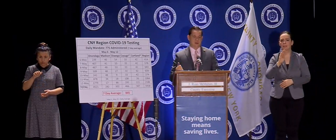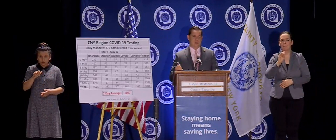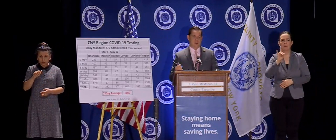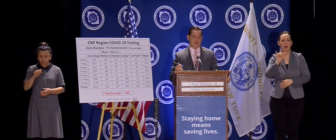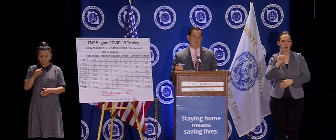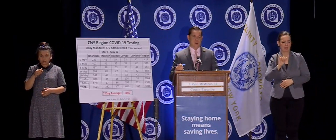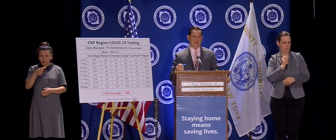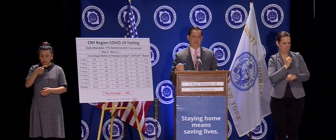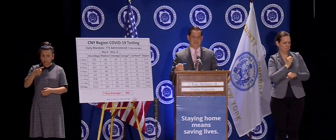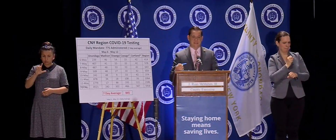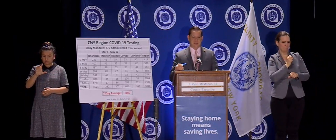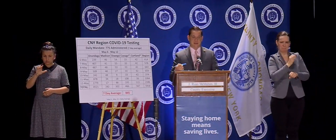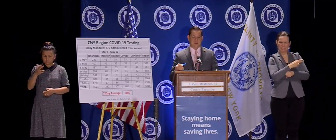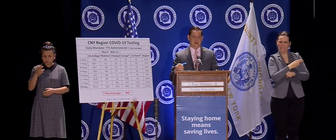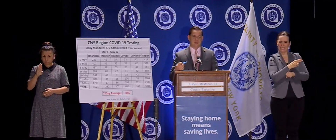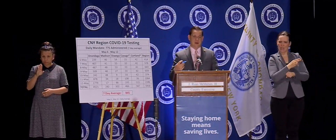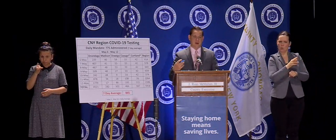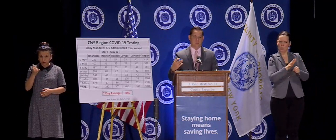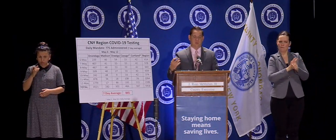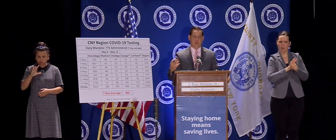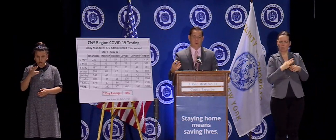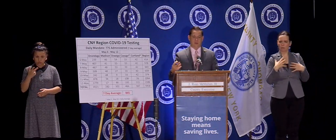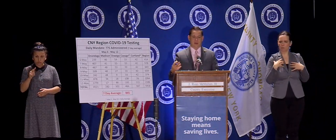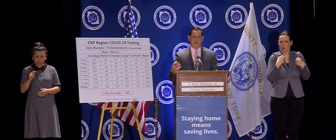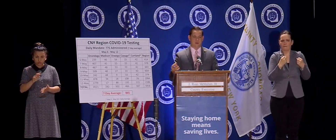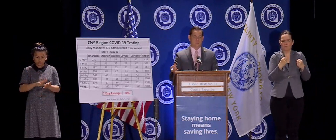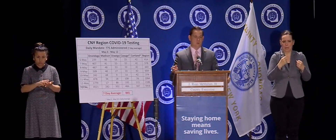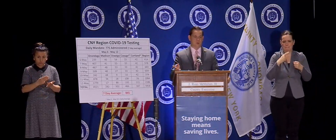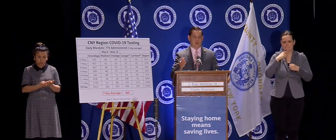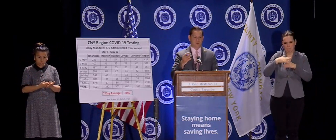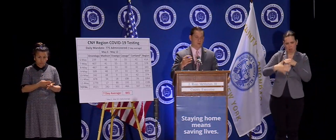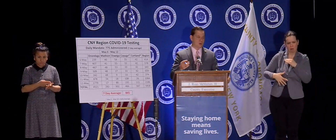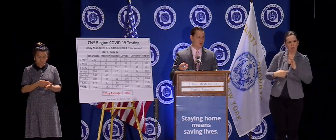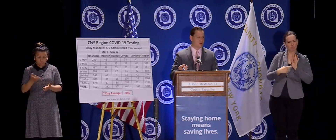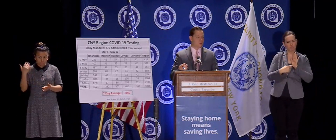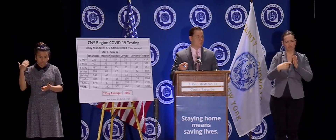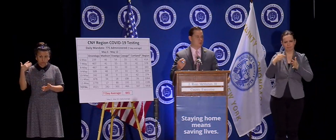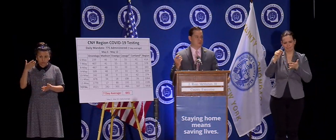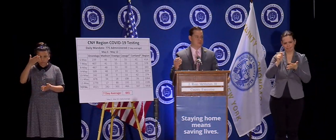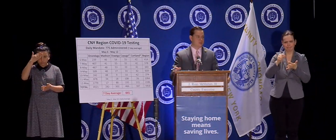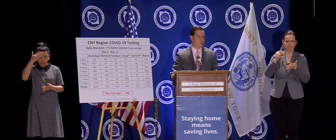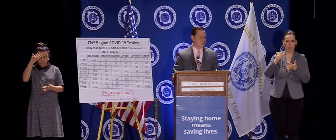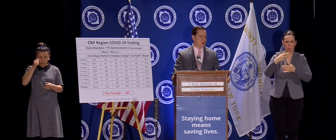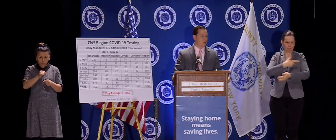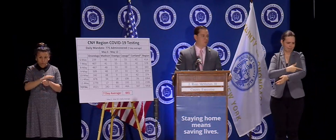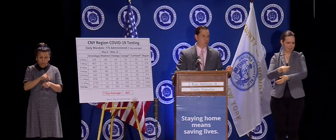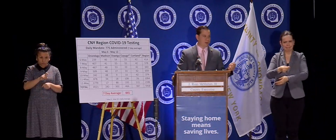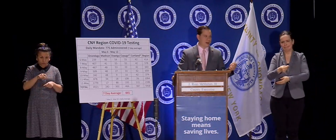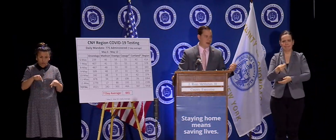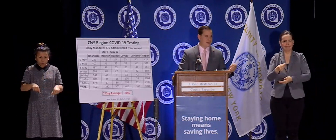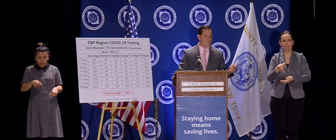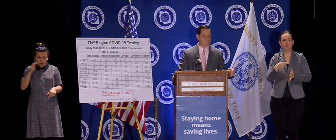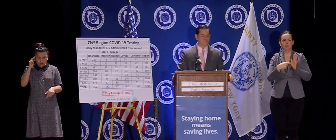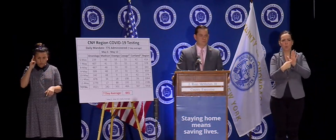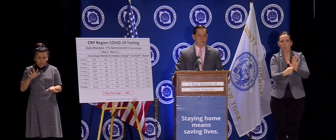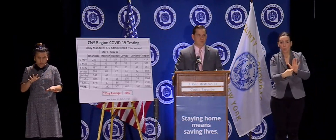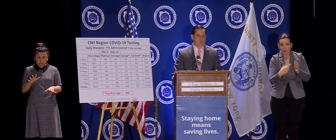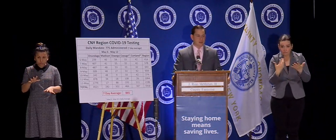been directly sick. At one point, I think a week or so ago, Central was at